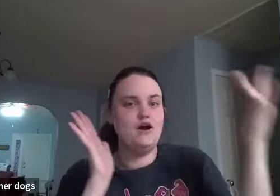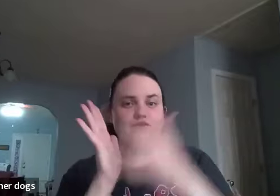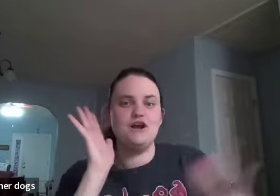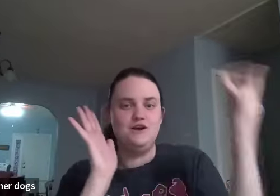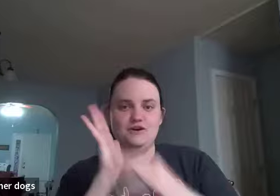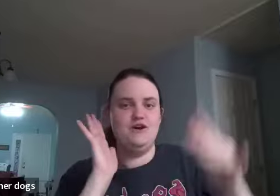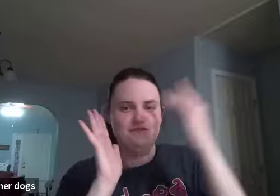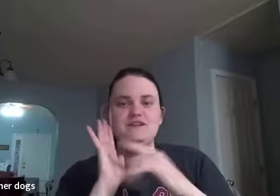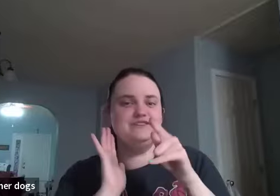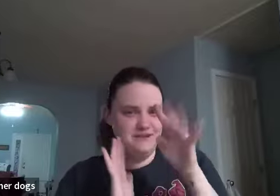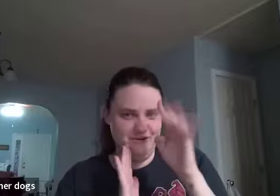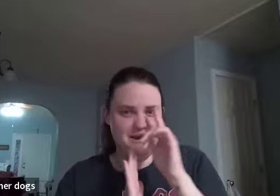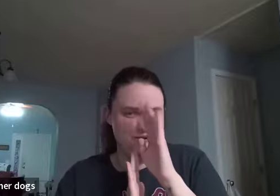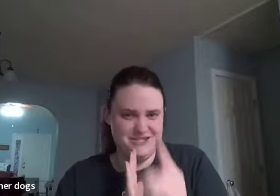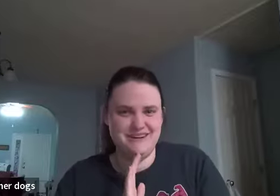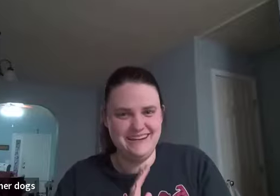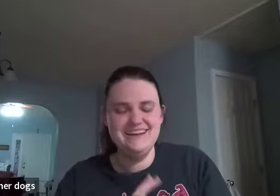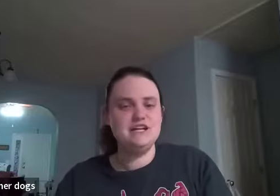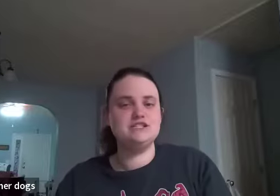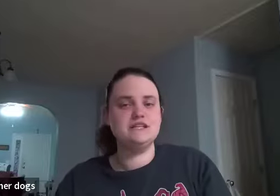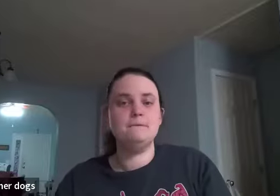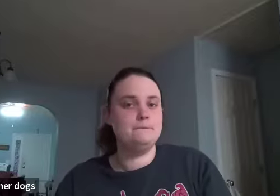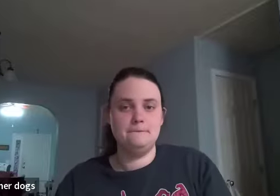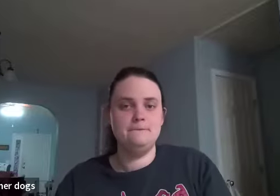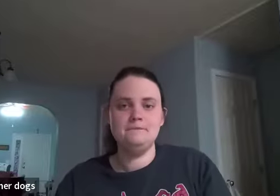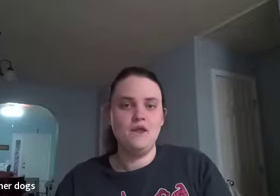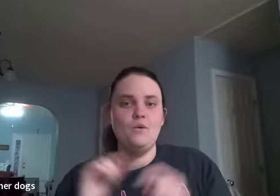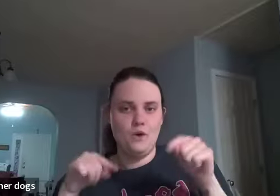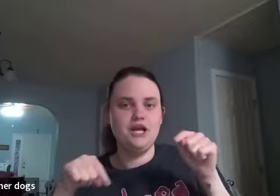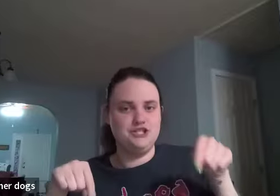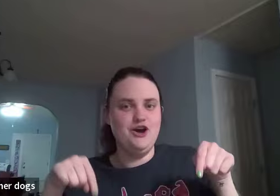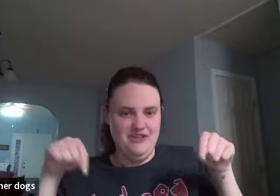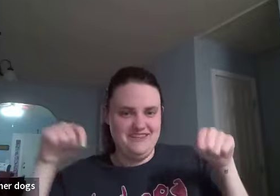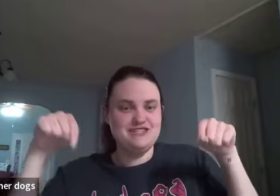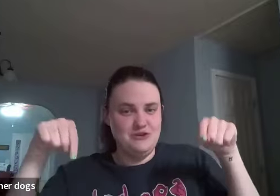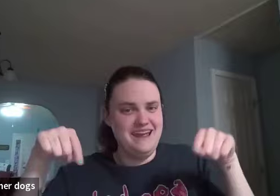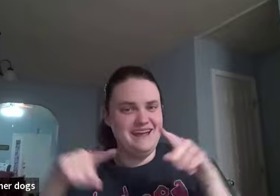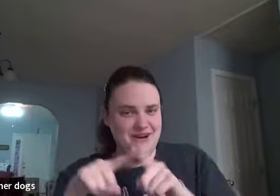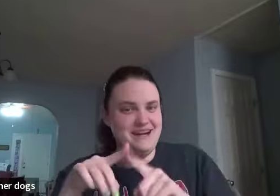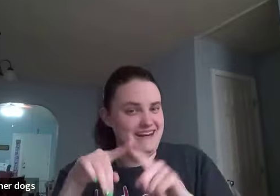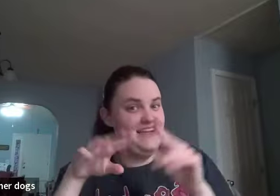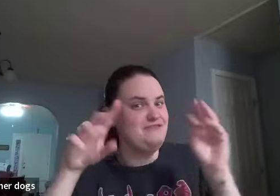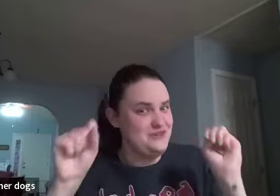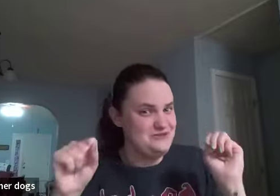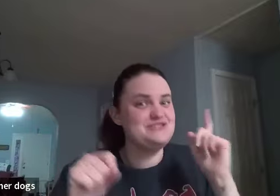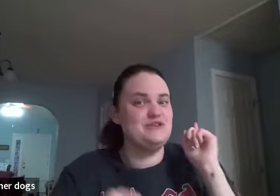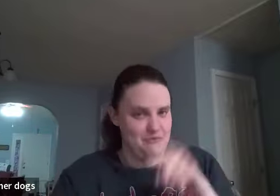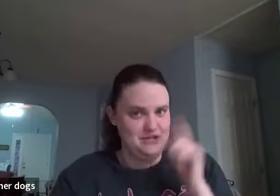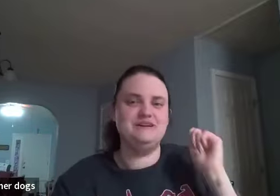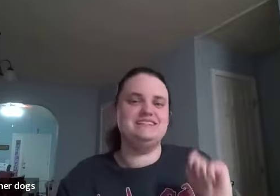play over and over and over for like 24 hours straight because she's like, mm-mm, we're gonna show that this is great and we're gonna get a lot of views, so that way you will